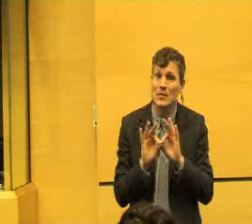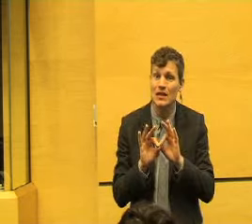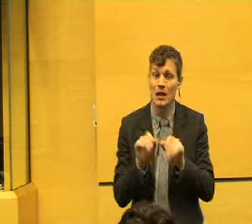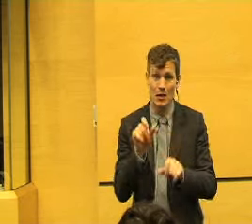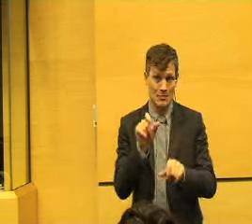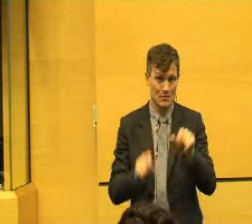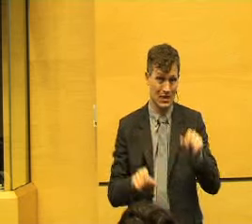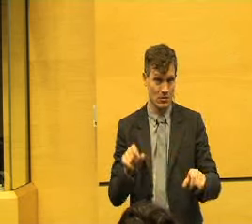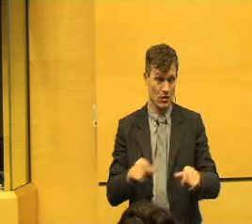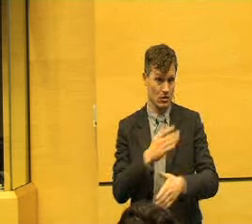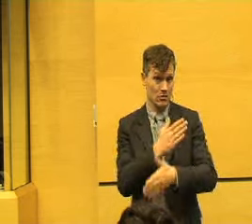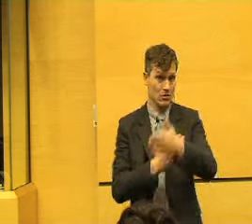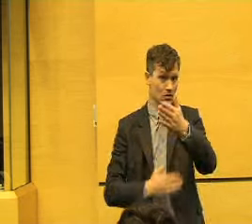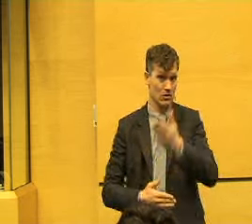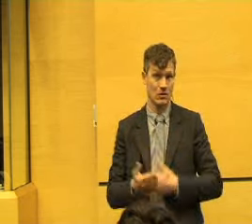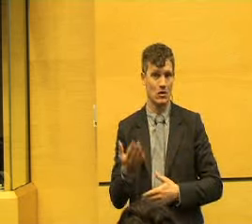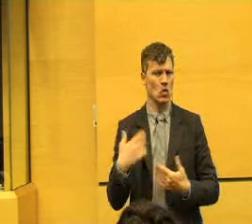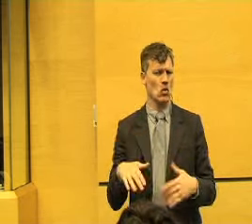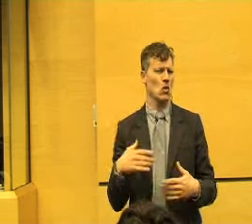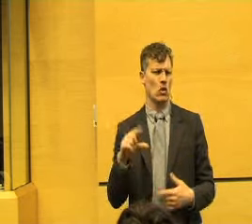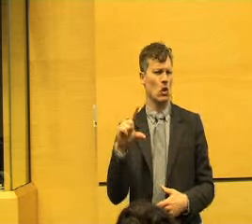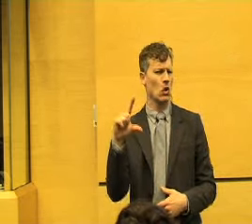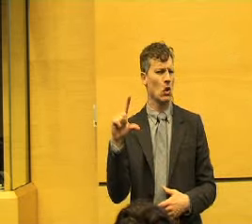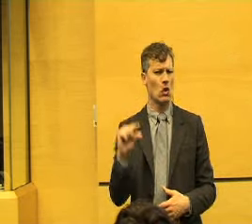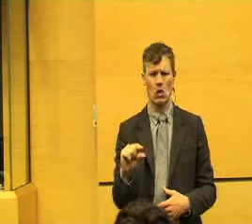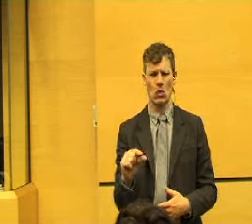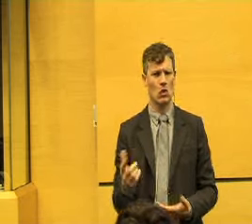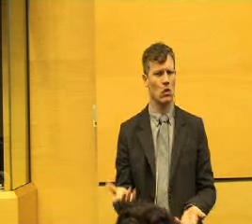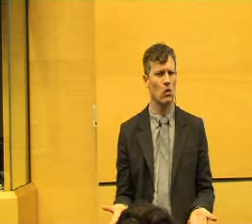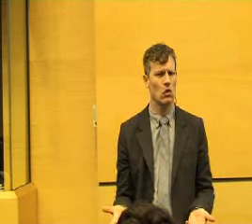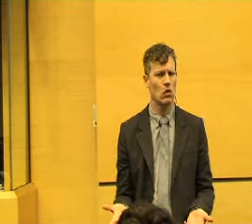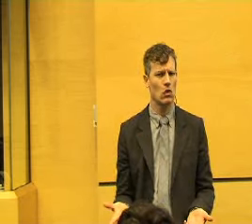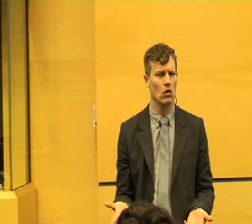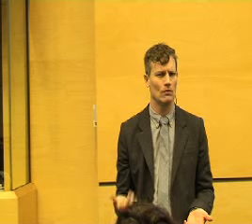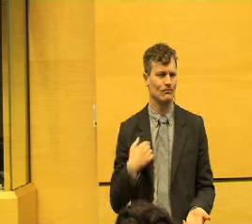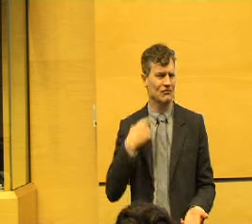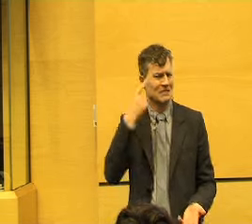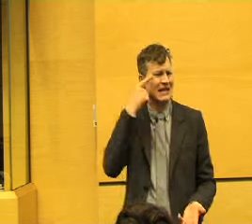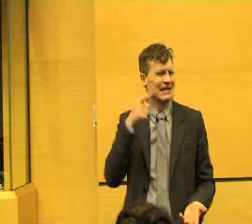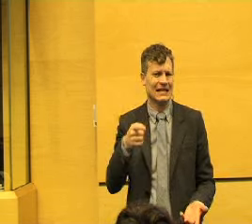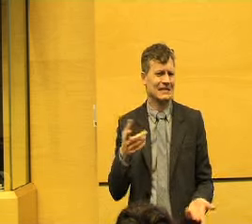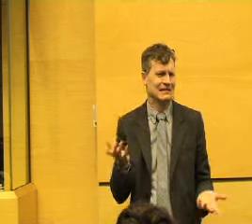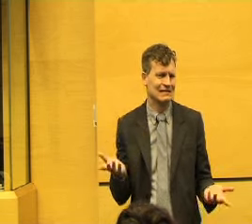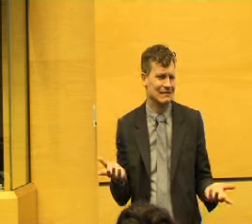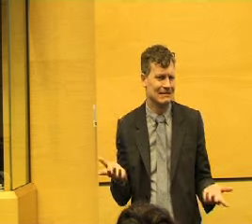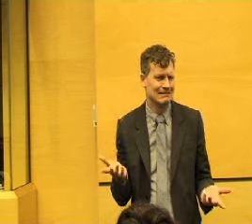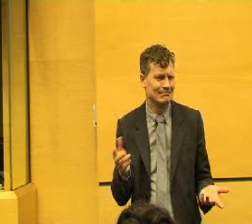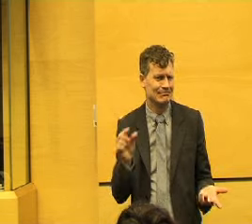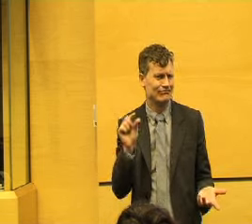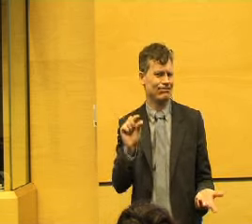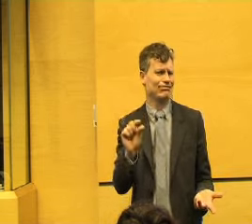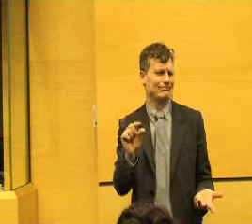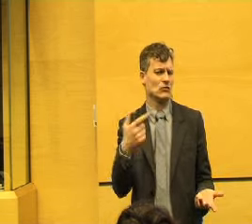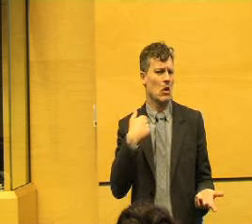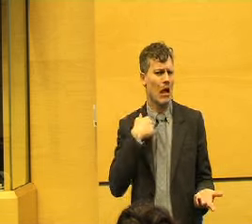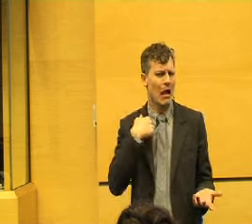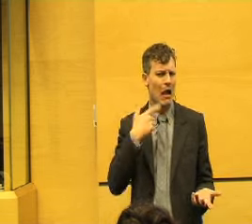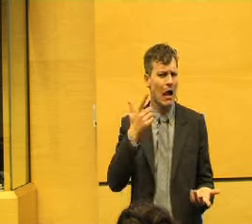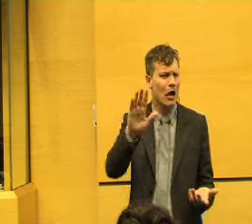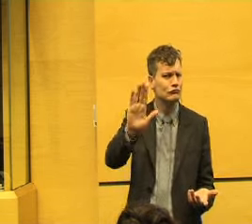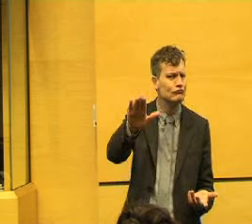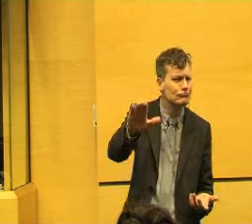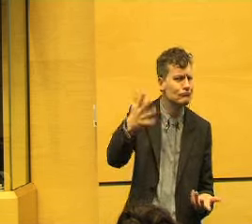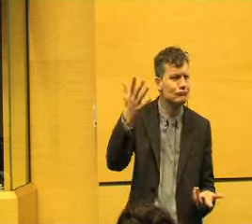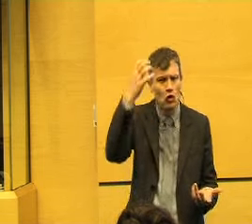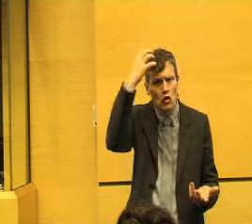as nonchalant. Please inform what specific measures Thai government designed